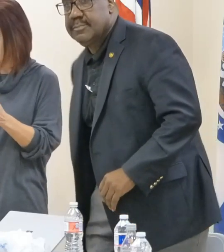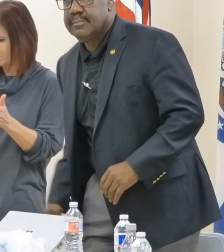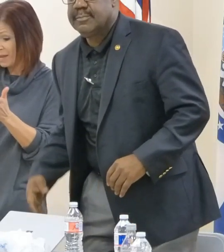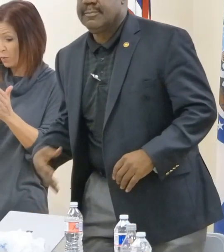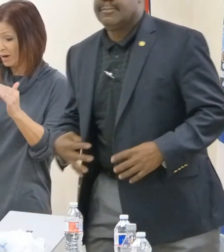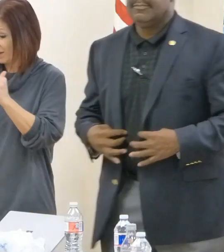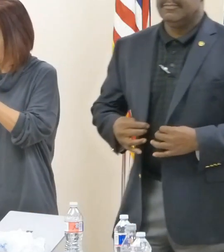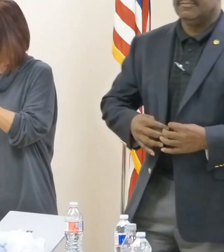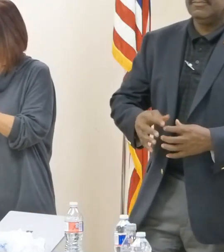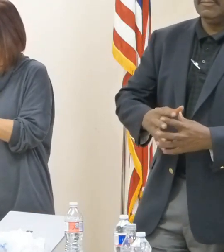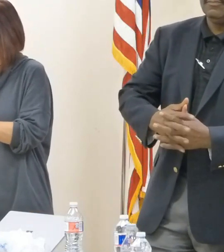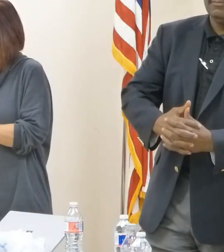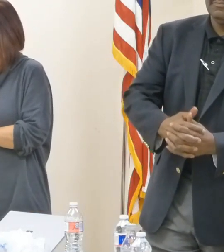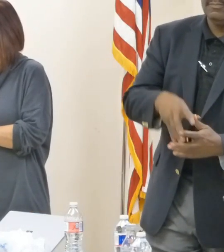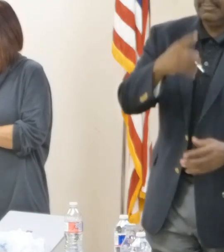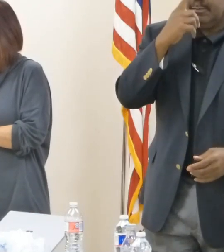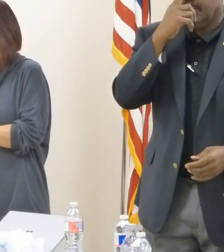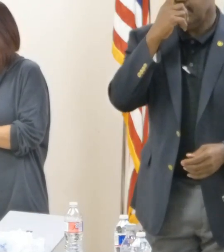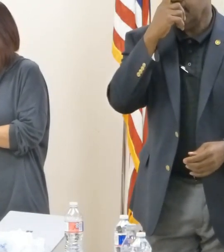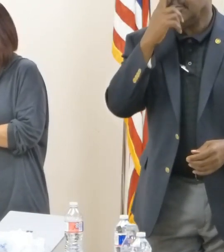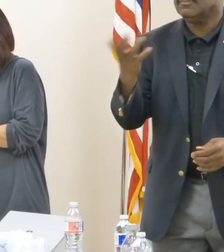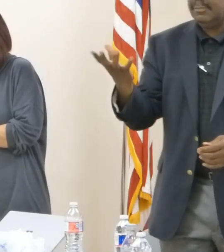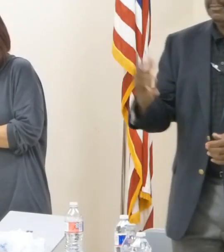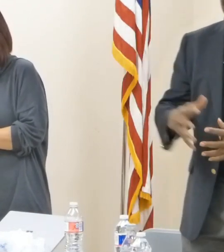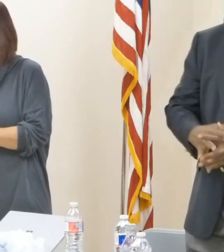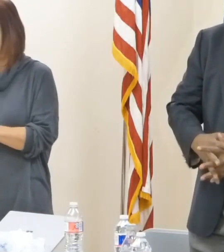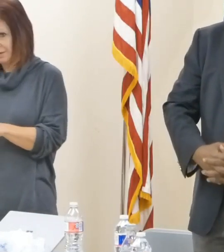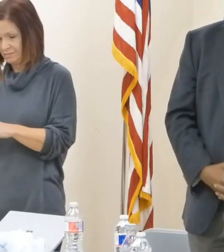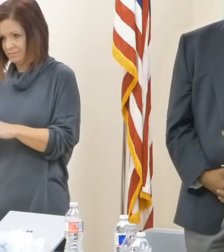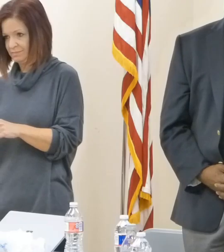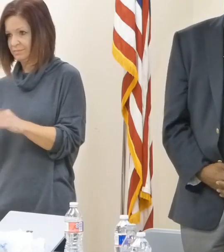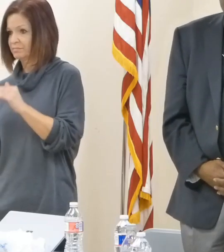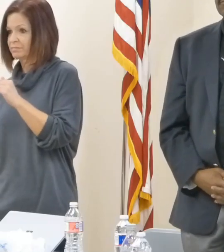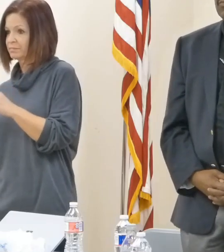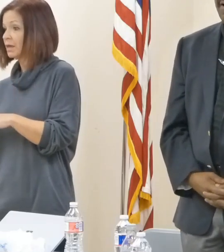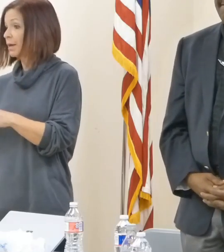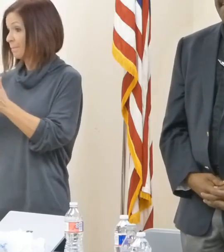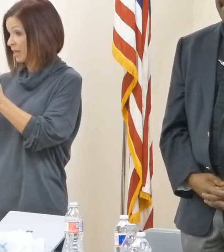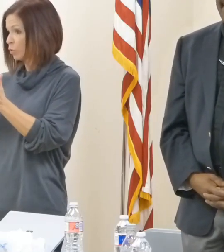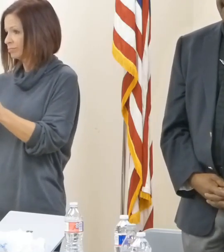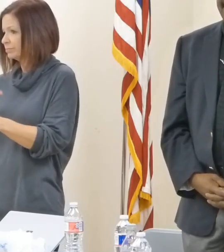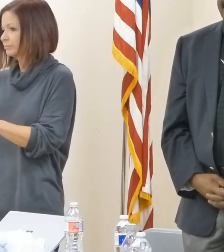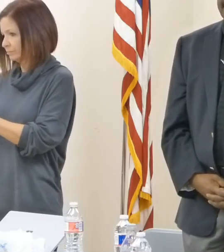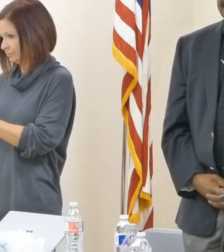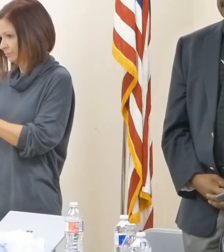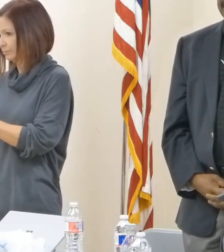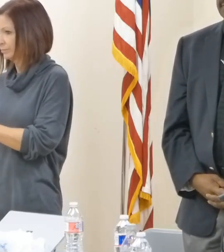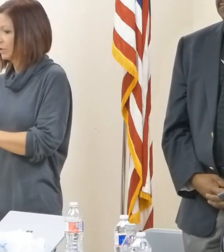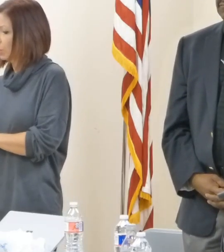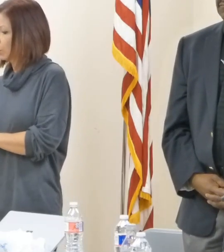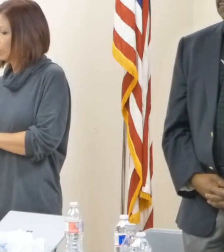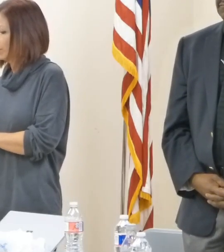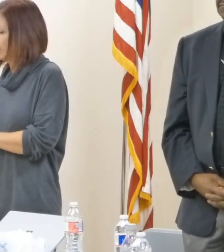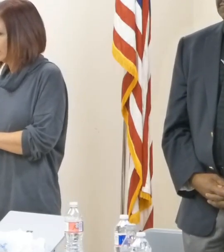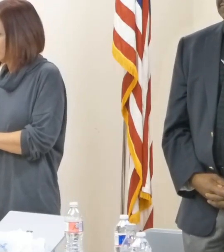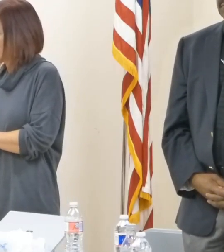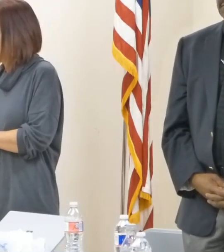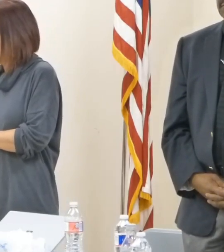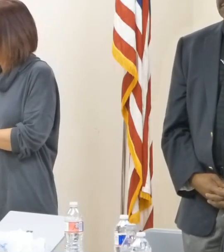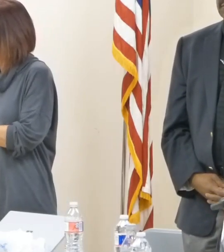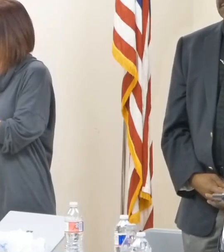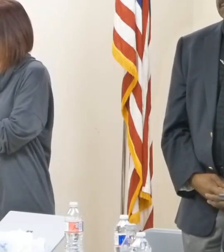Is a passport equal to the real ID? A passport actually is equal. That passport is a real ID document. So you can use that to fly on the plane domestically. You don't have to